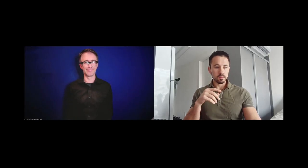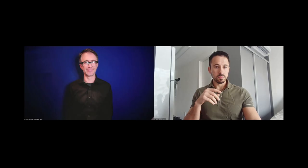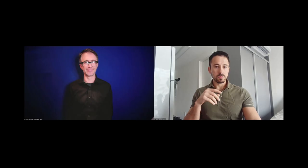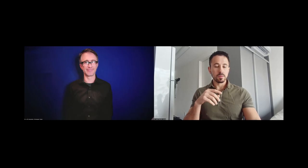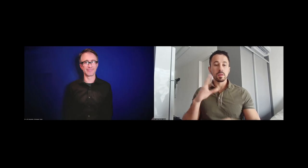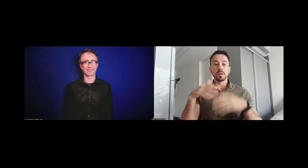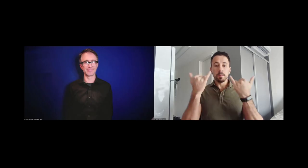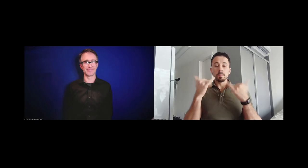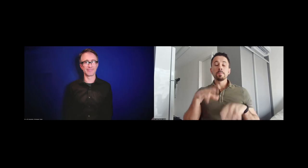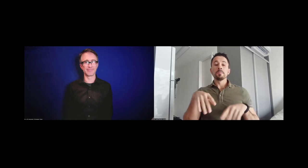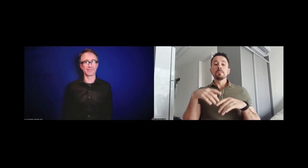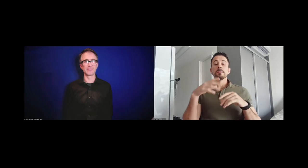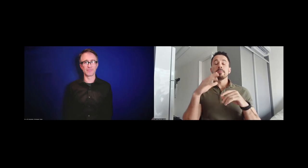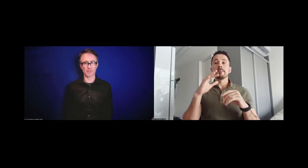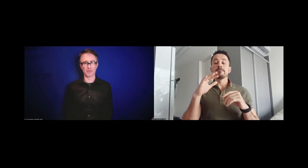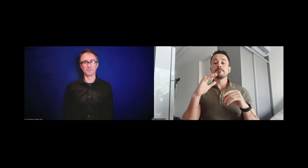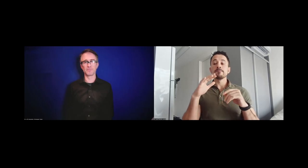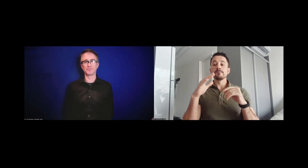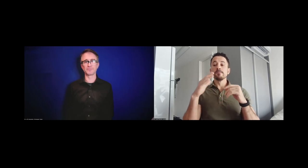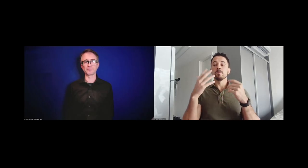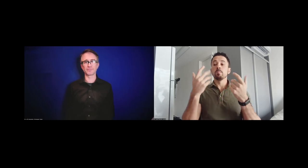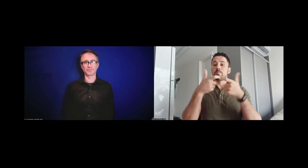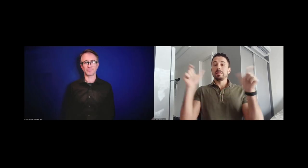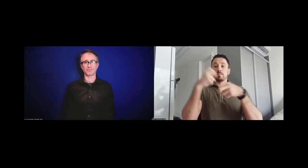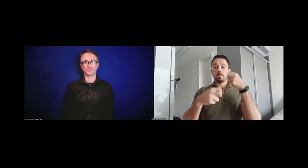Let me pull this up, hold on one second.